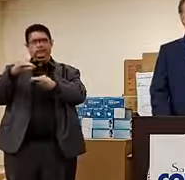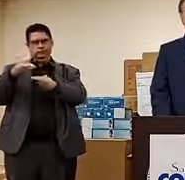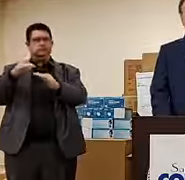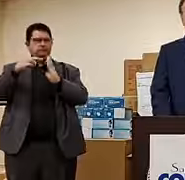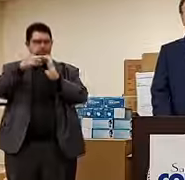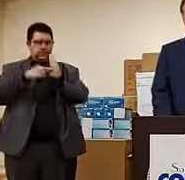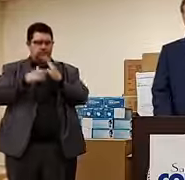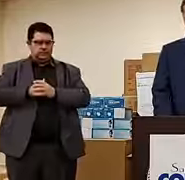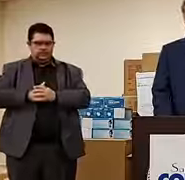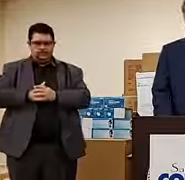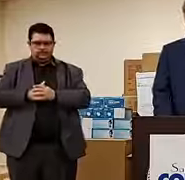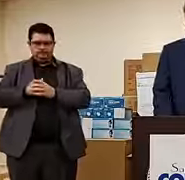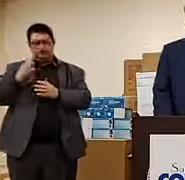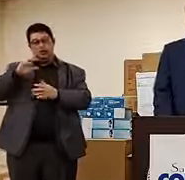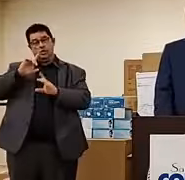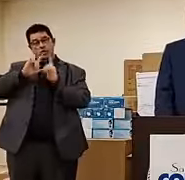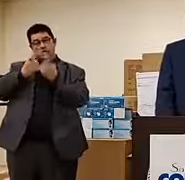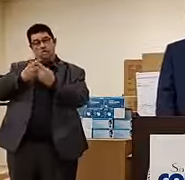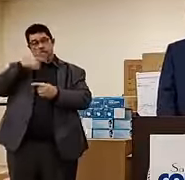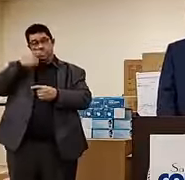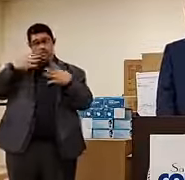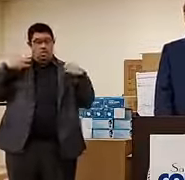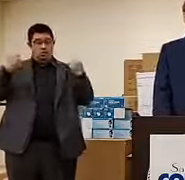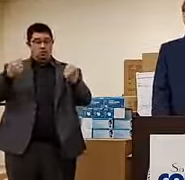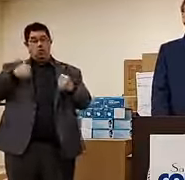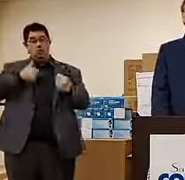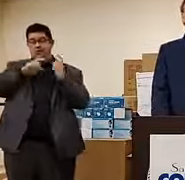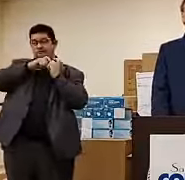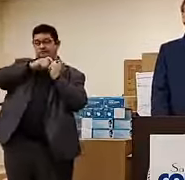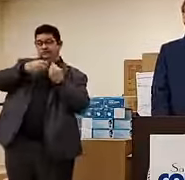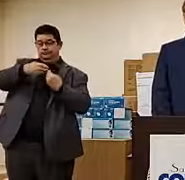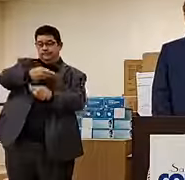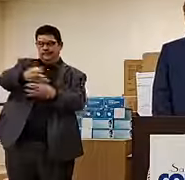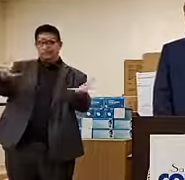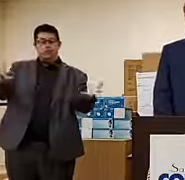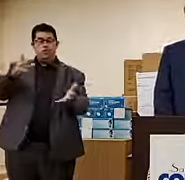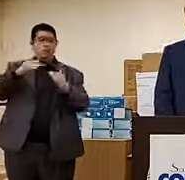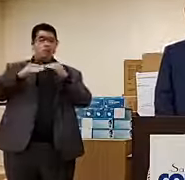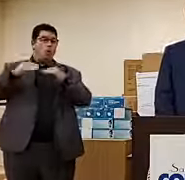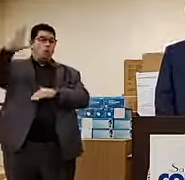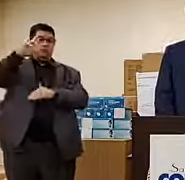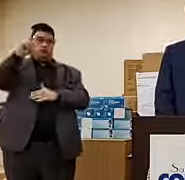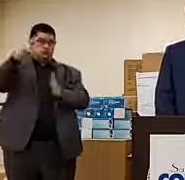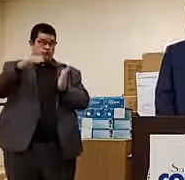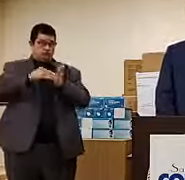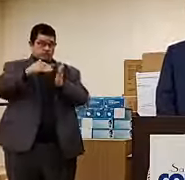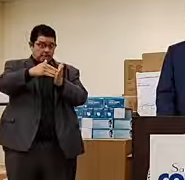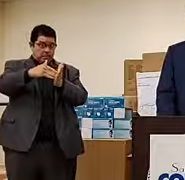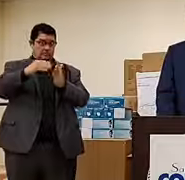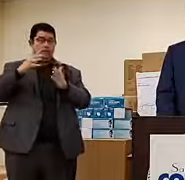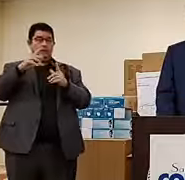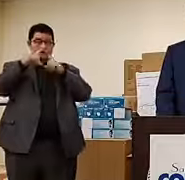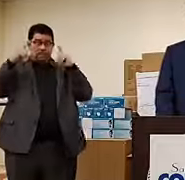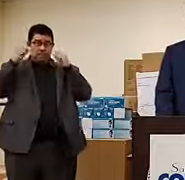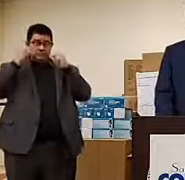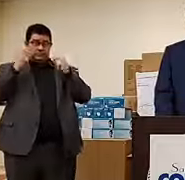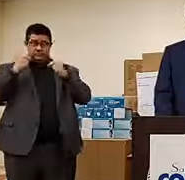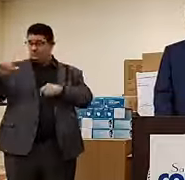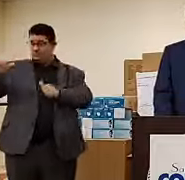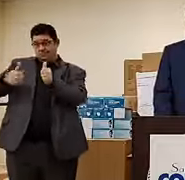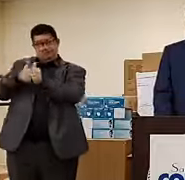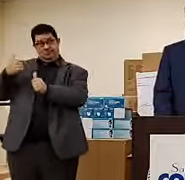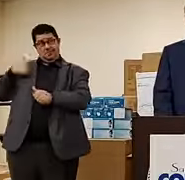Department of Public Health, we have given away over 2 million masks in St. Louis County. Behind me is another